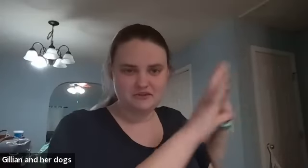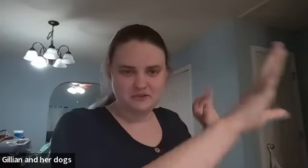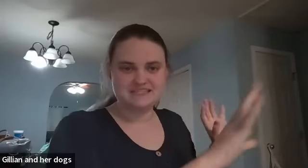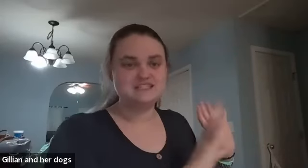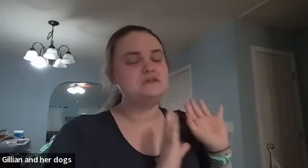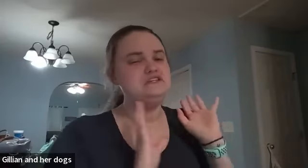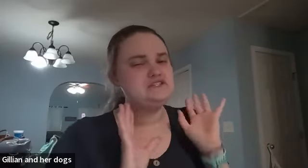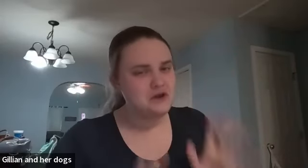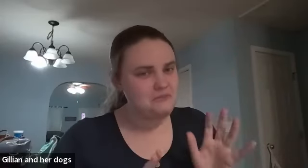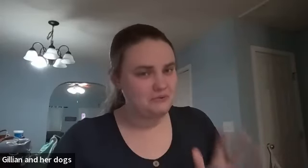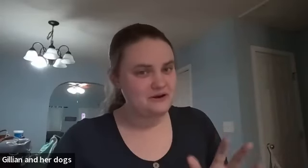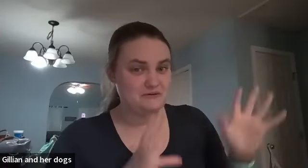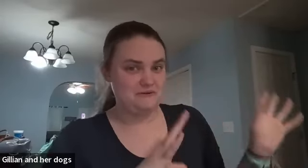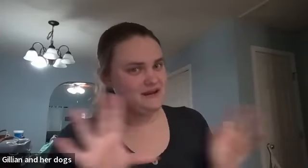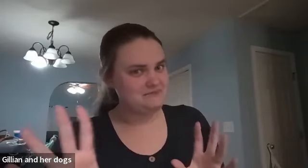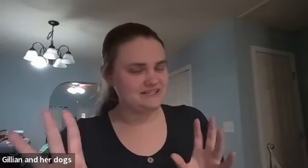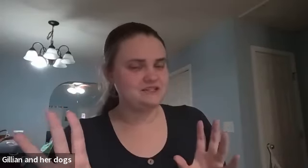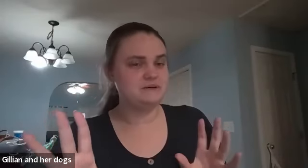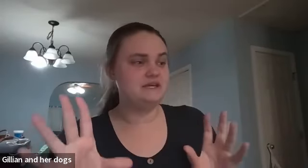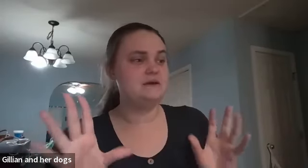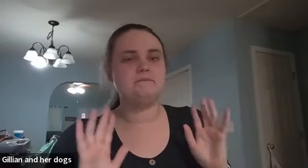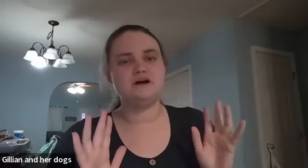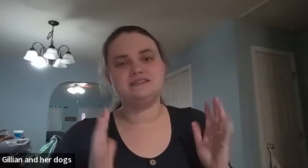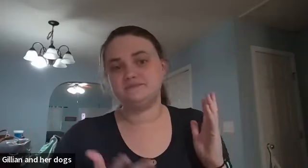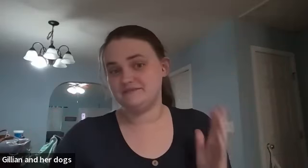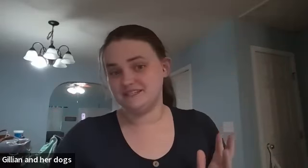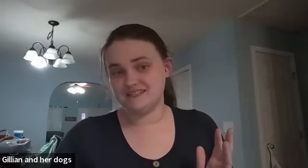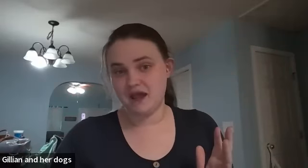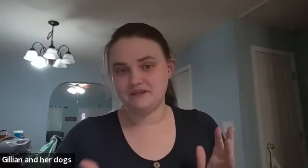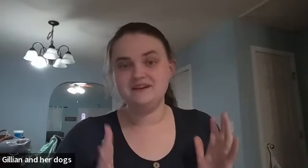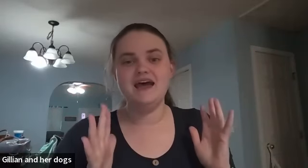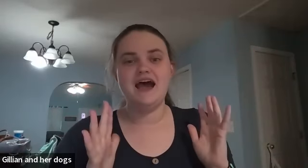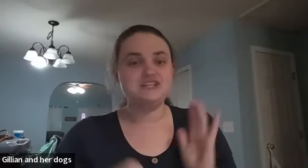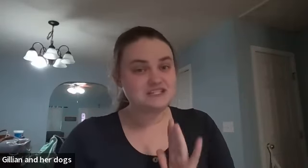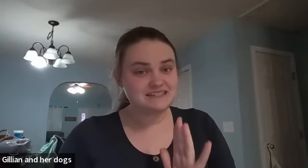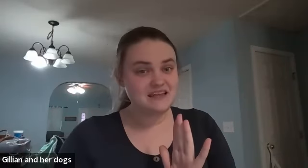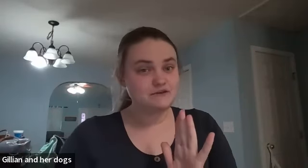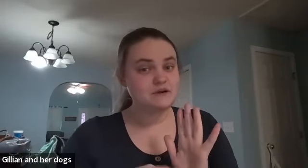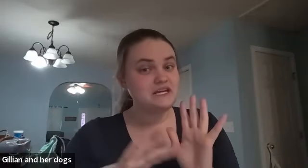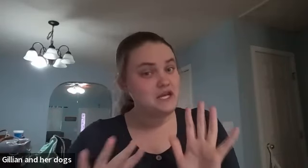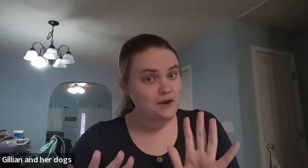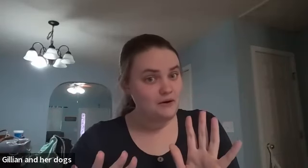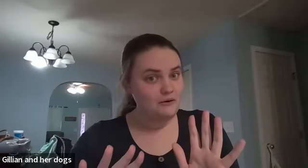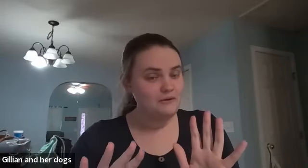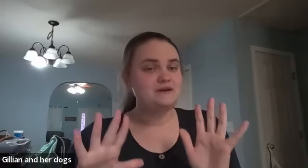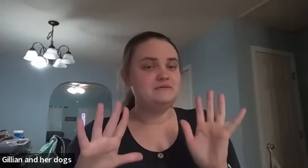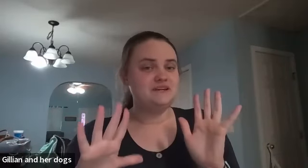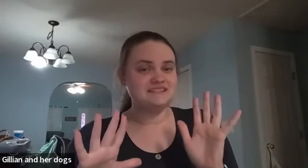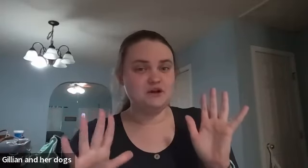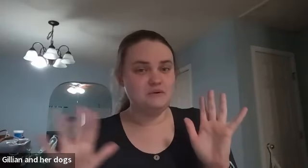other places so they don't bark right up next to me, but sometimes it does happen. I just like to let everybody know because I don't want